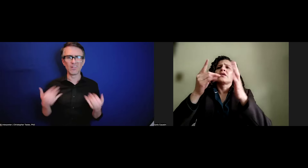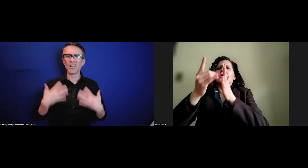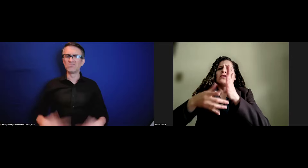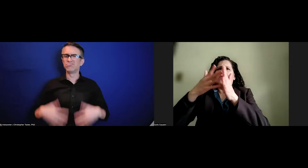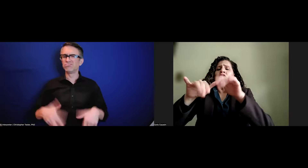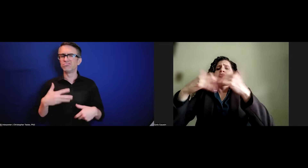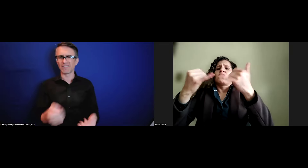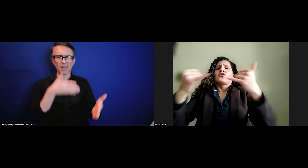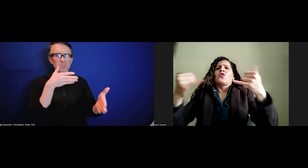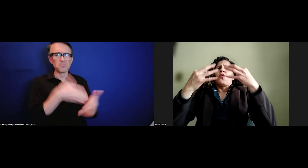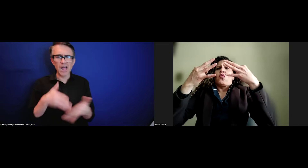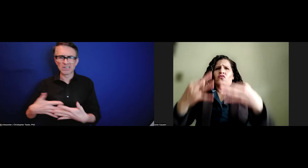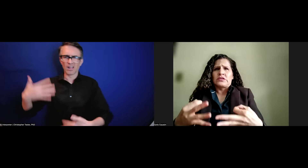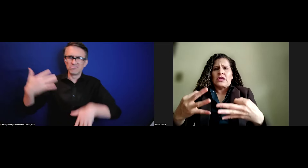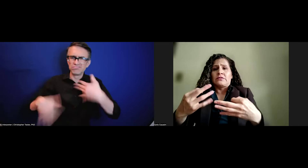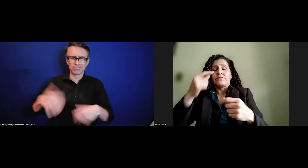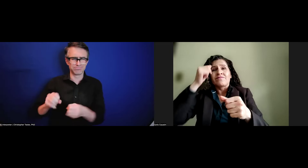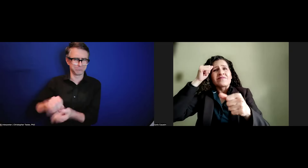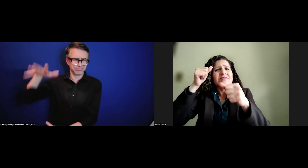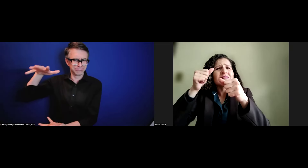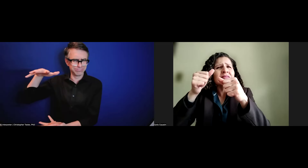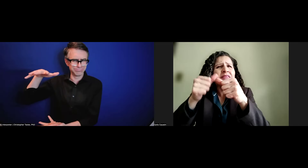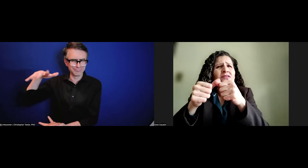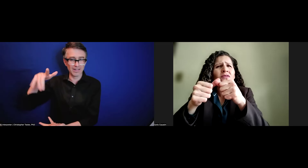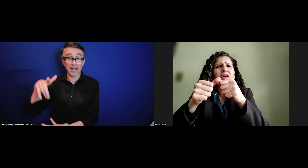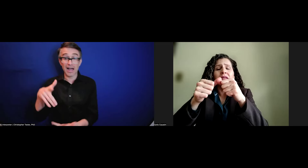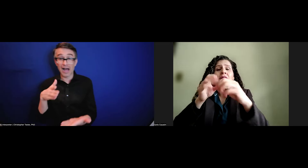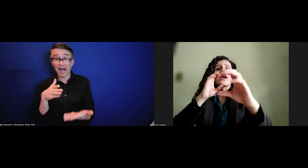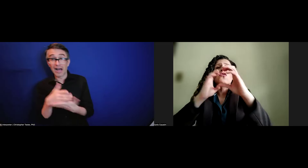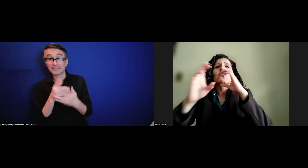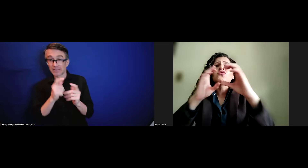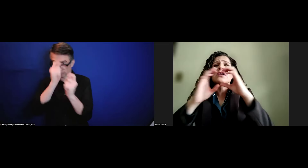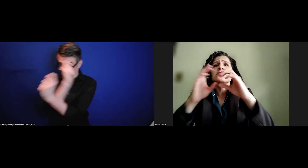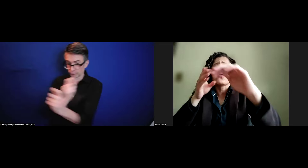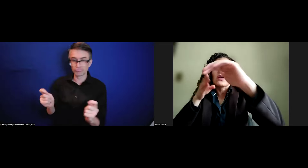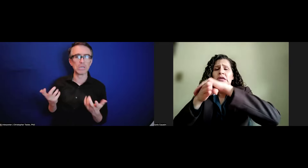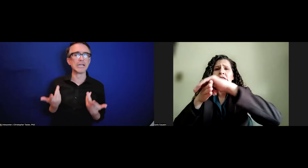the possibility of accessing recognition despite already being recognized by.